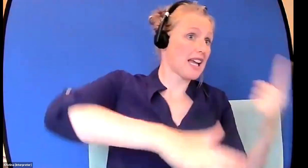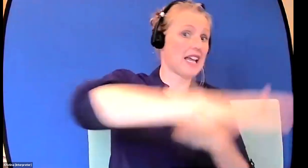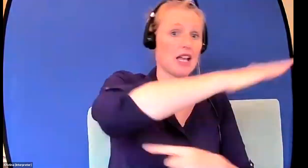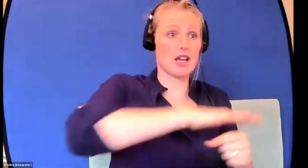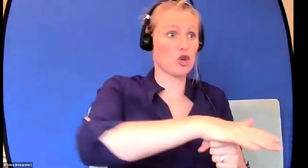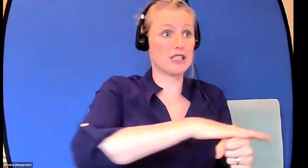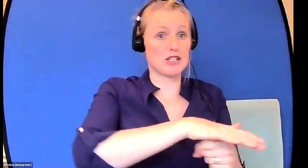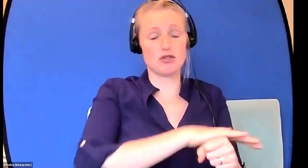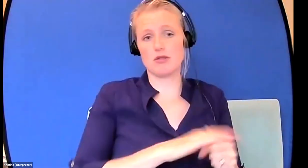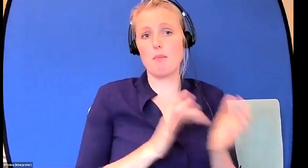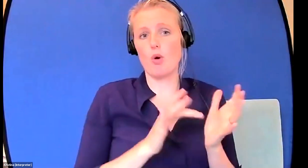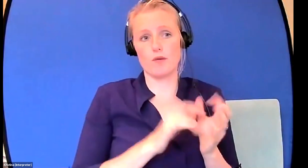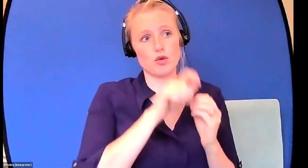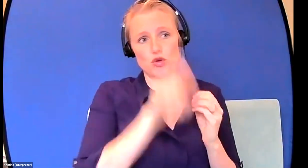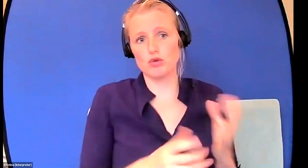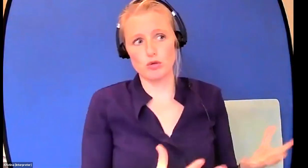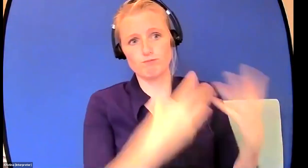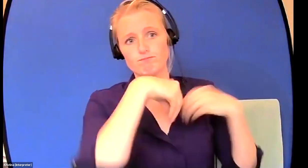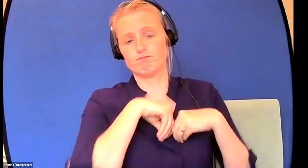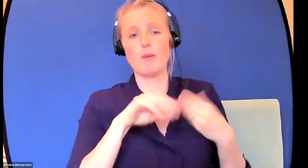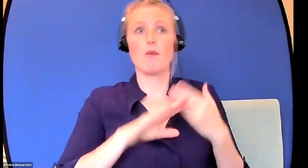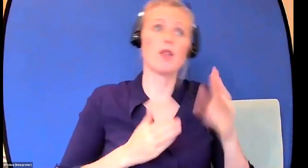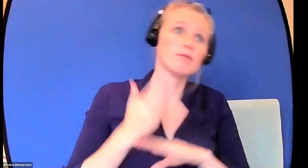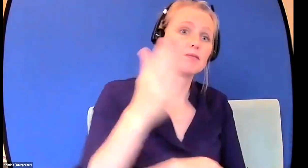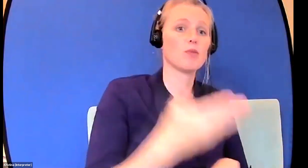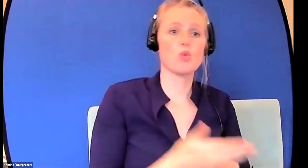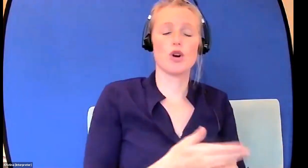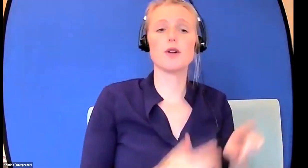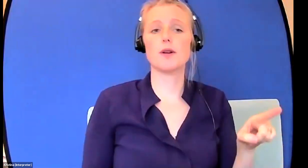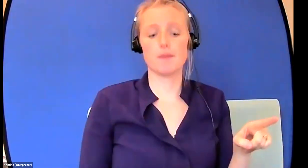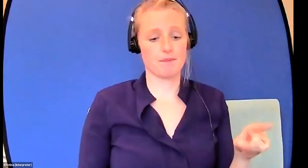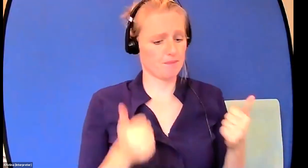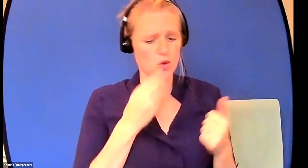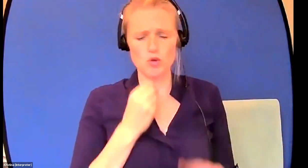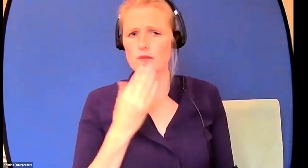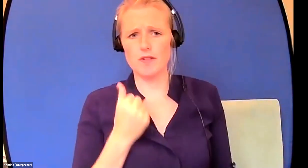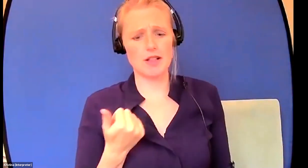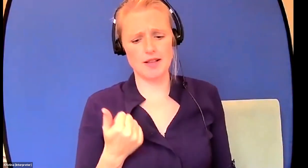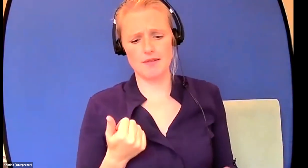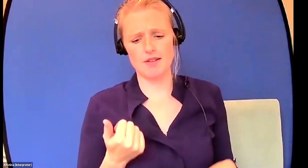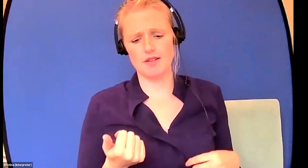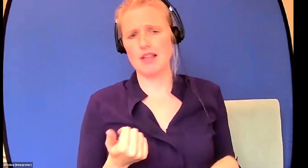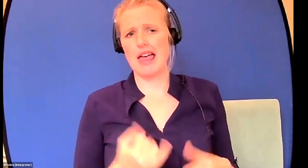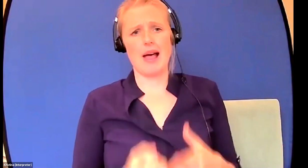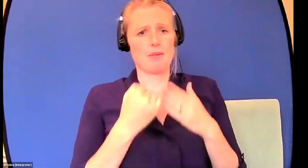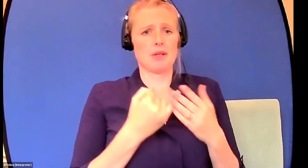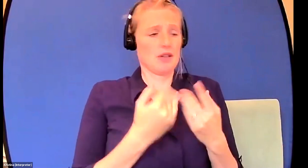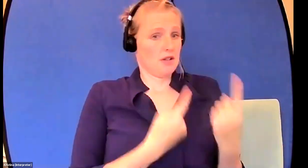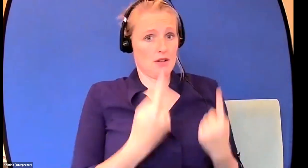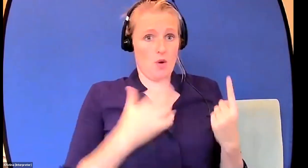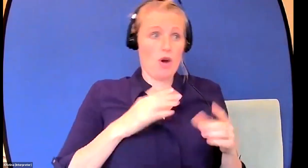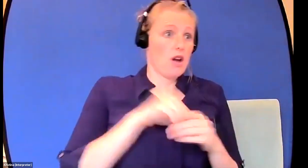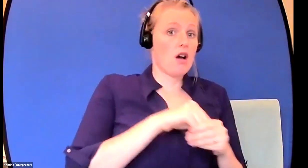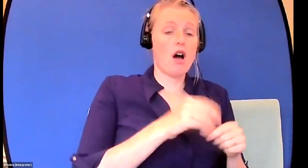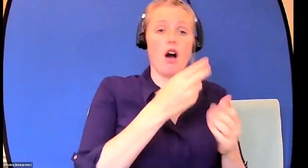aware of and involved in. And I think that's good. And I think it helps if you want to go into arts management